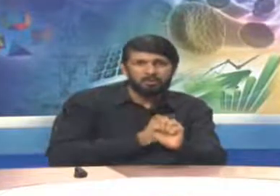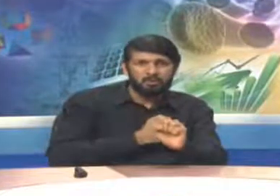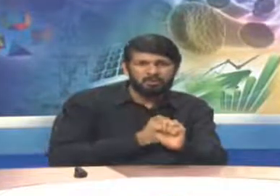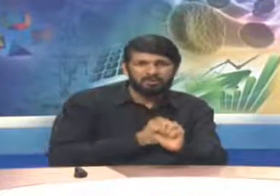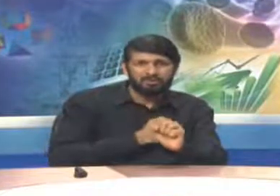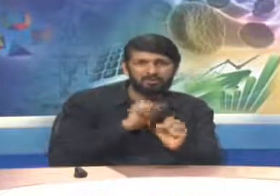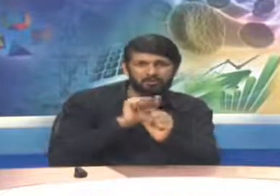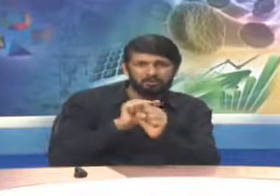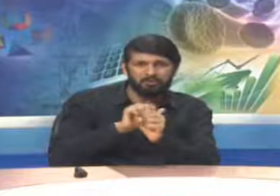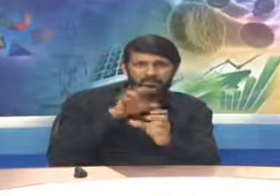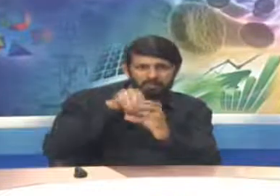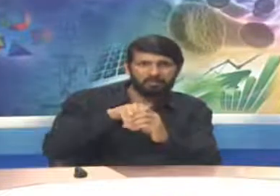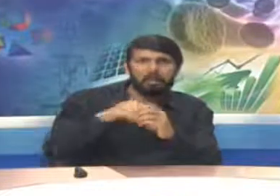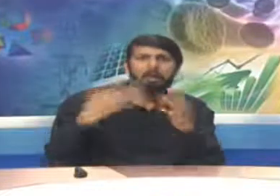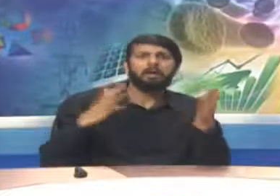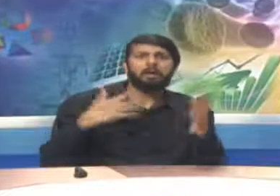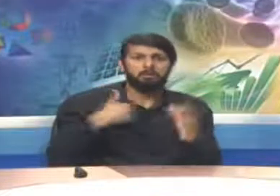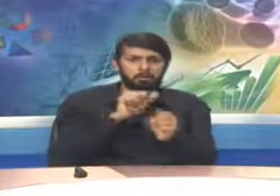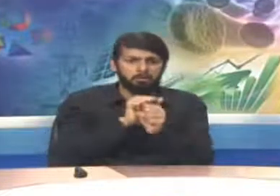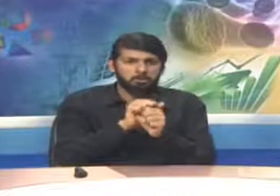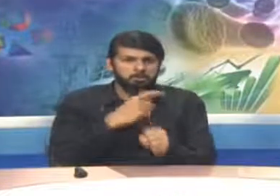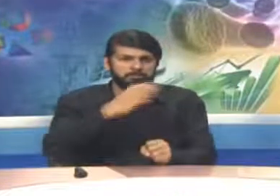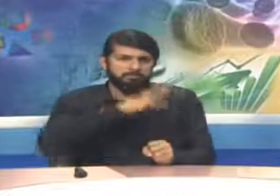For Gandhiji, no individual is the owner.